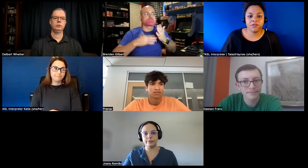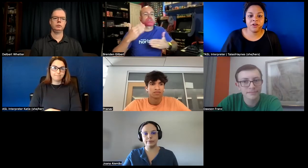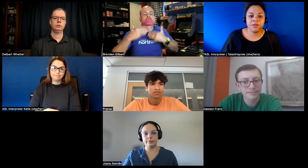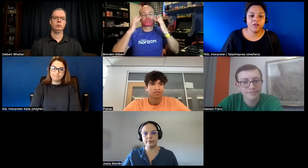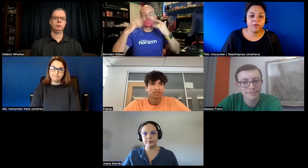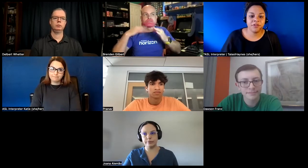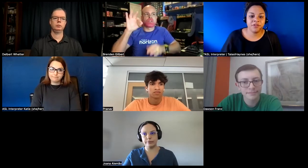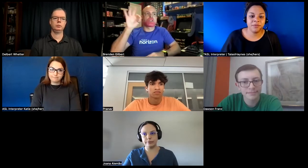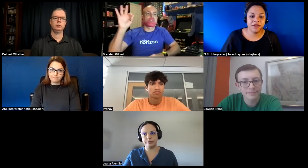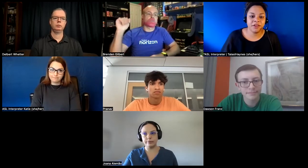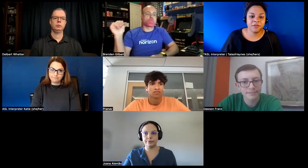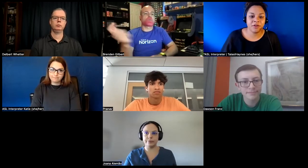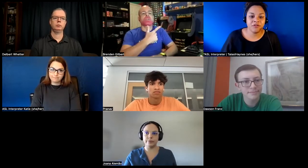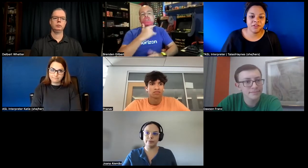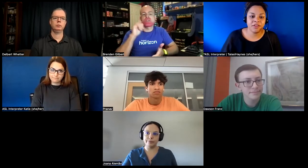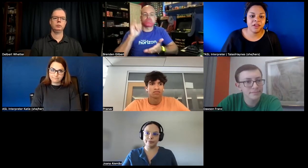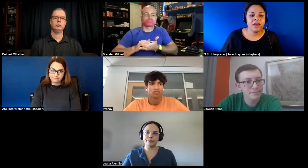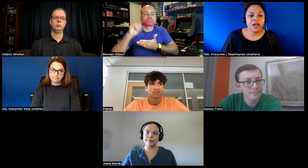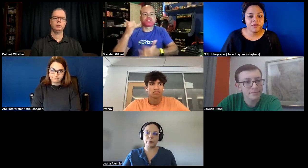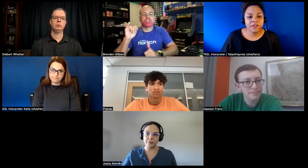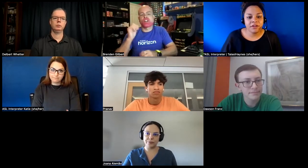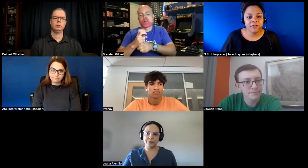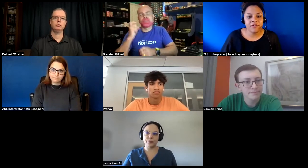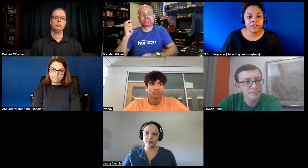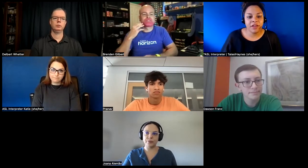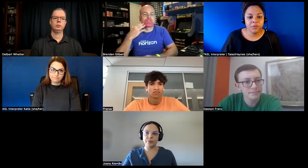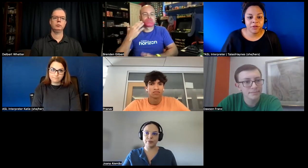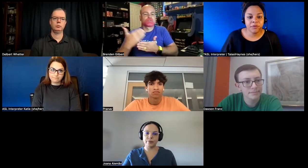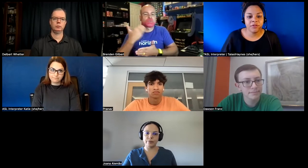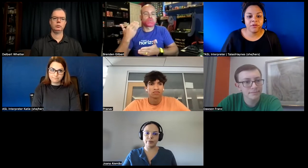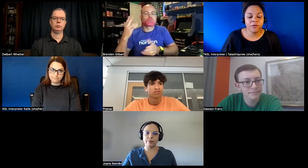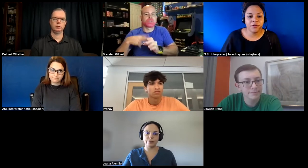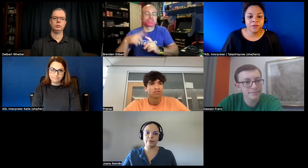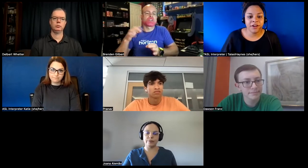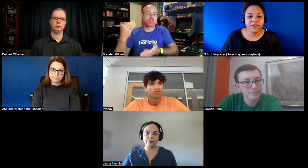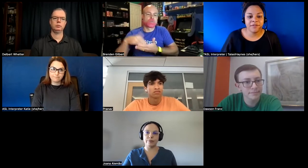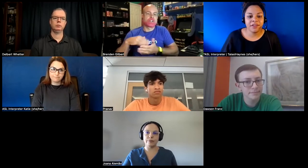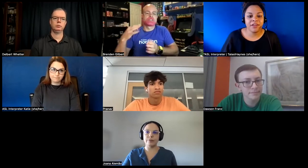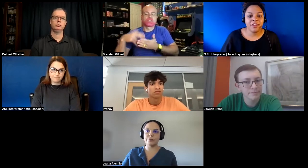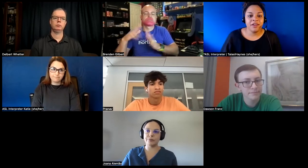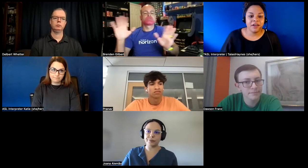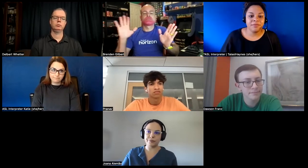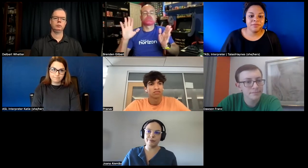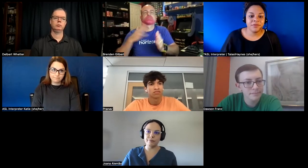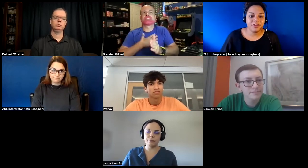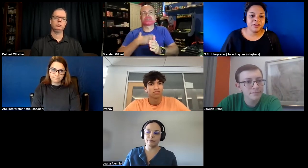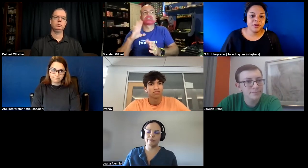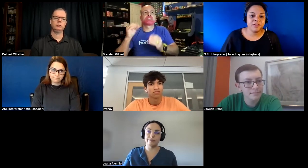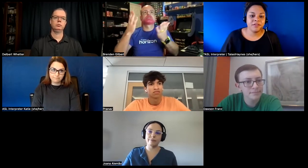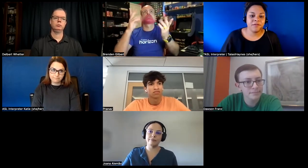talking with delbert at the beginning of this call just saying that i was sick of having to tell people over and over again i feel like um you know it's i